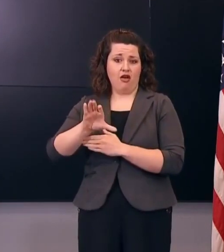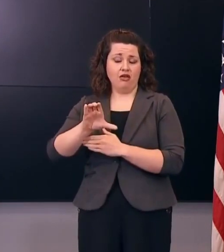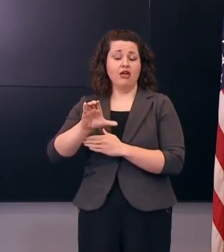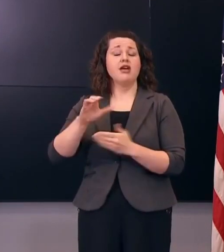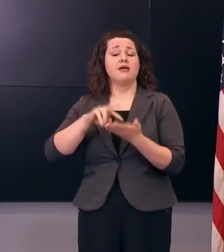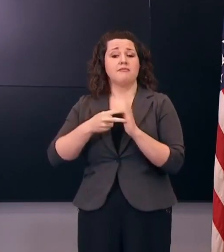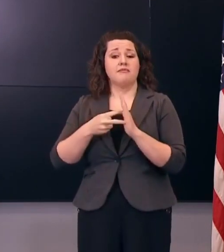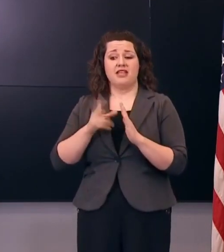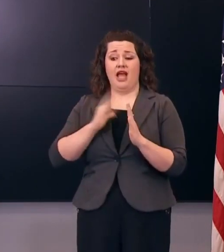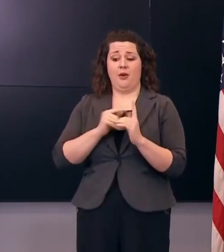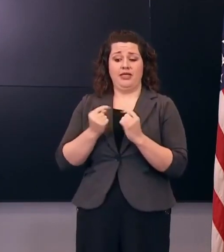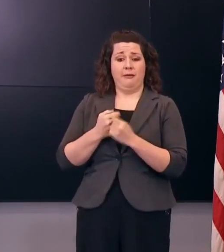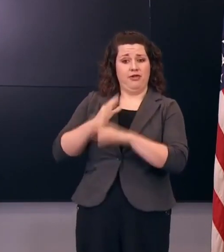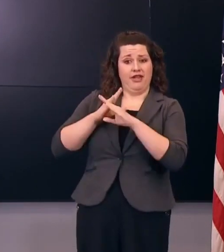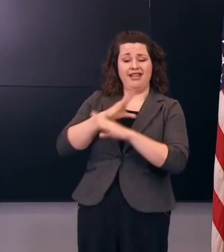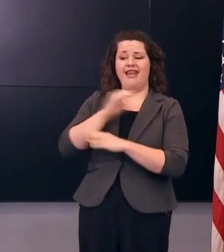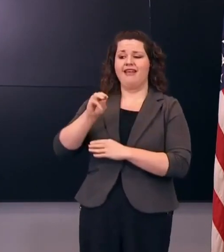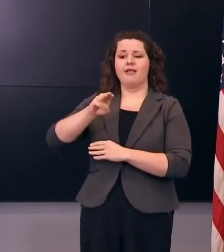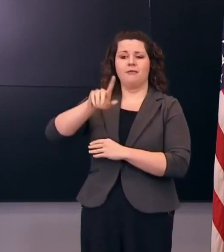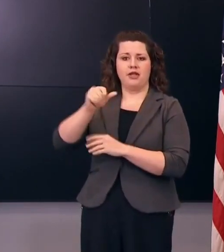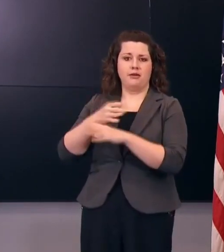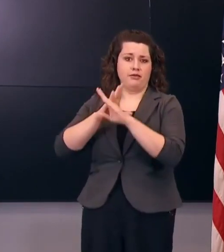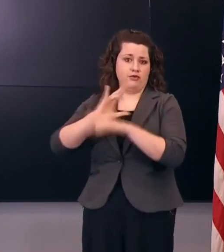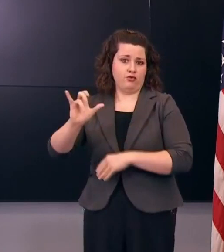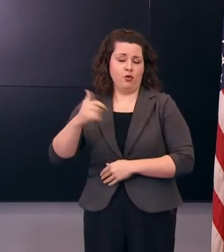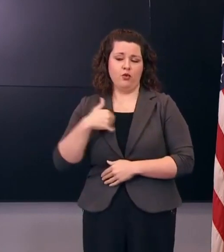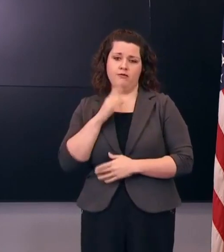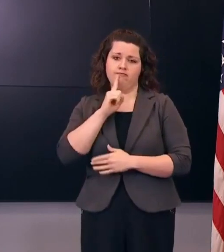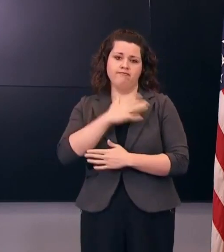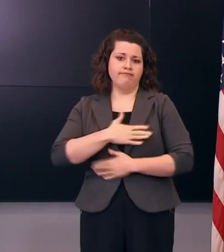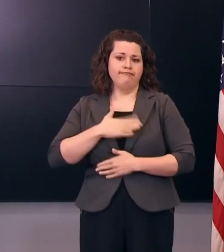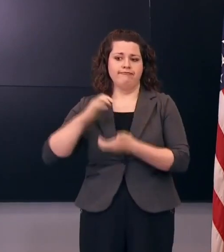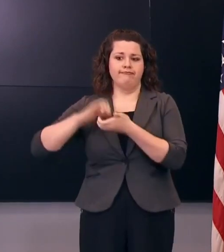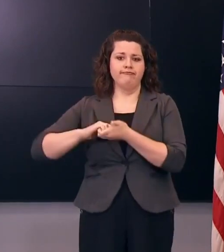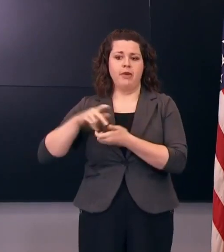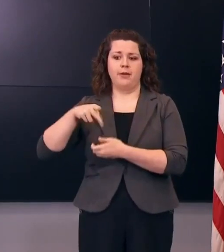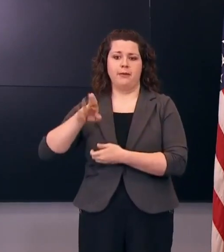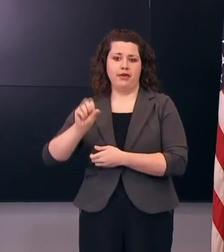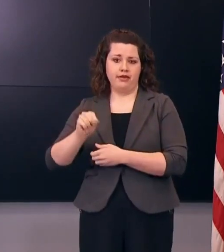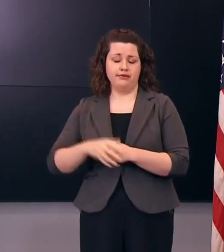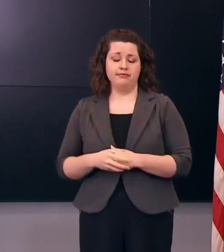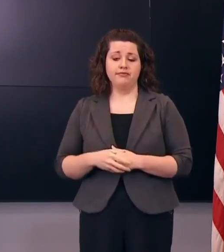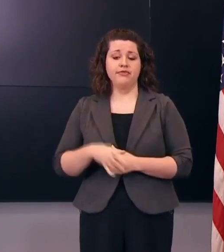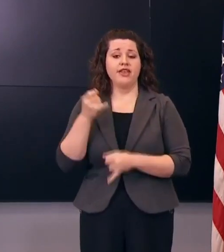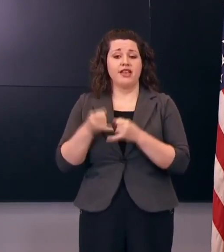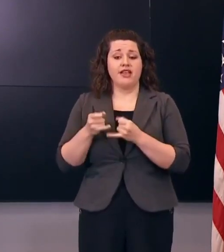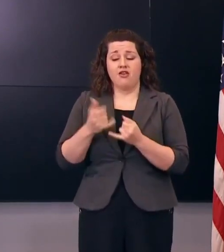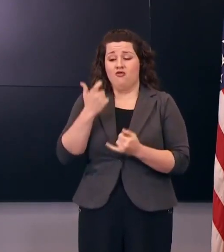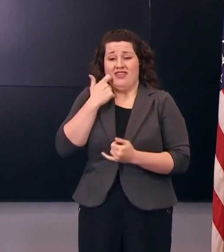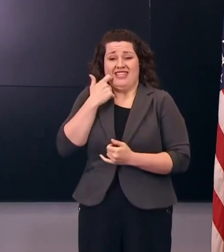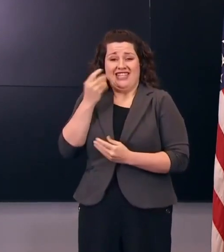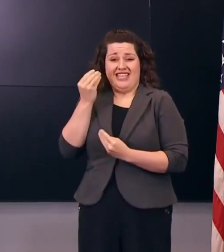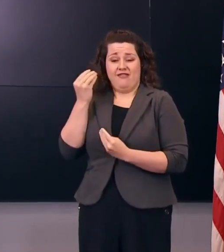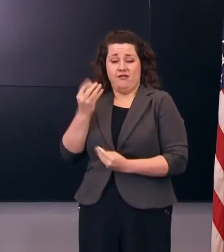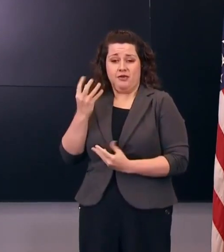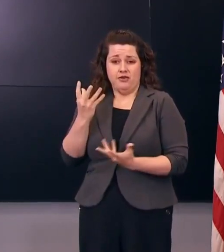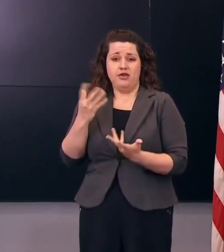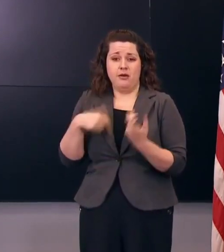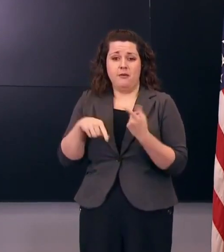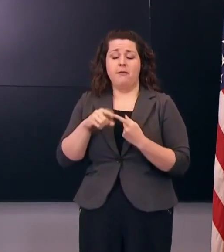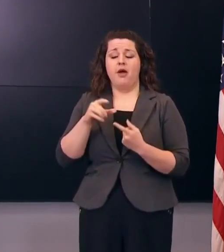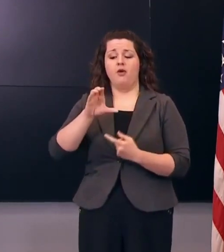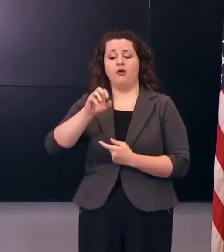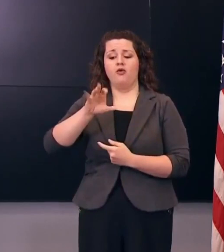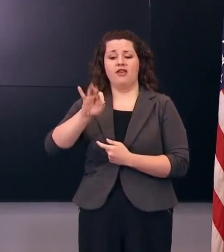our team as well as the media, and we greatly appreciate that partnership. Finally, for the latest information about